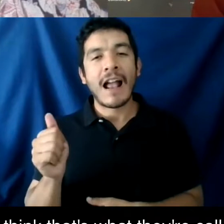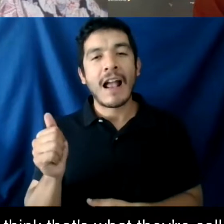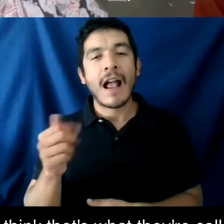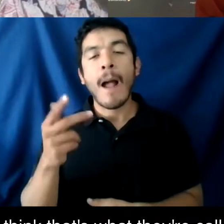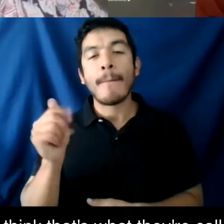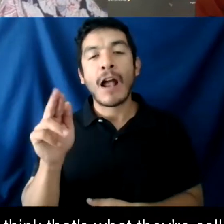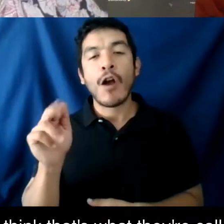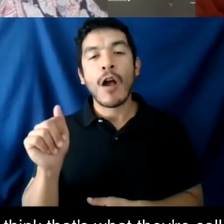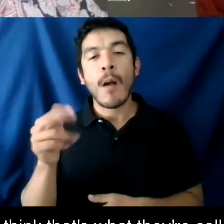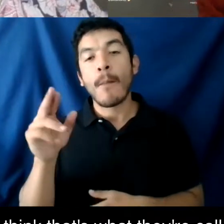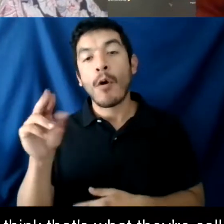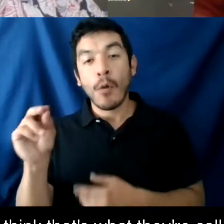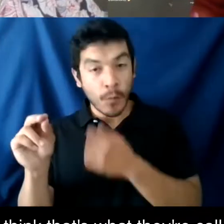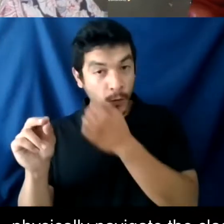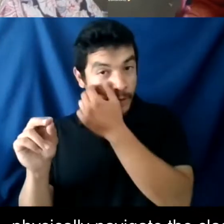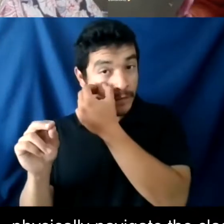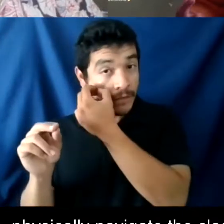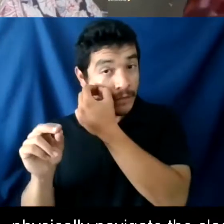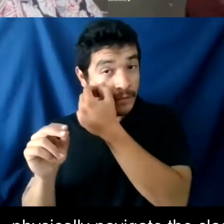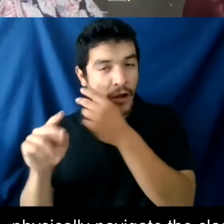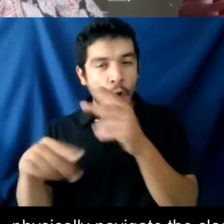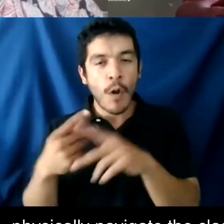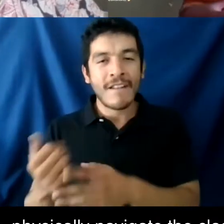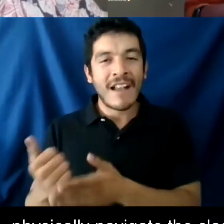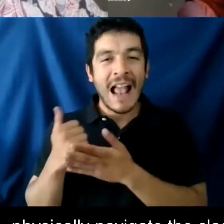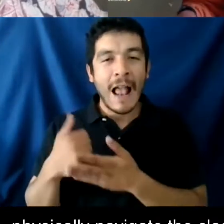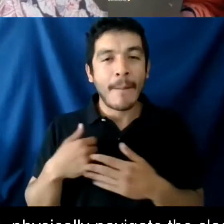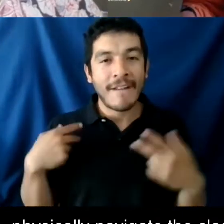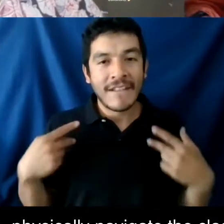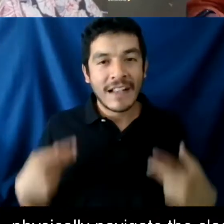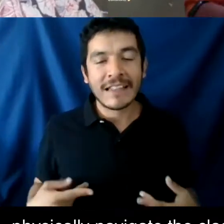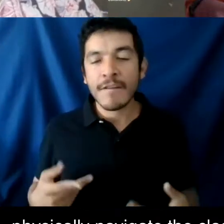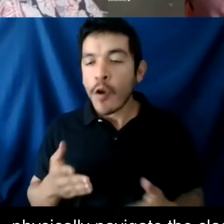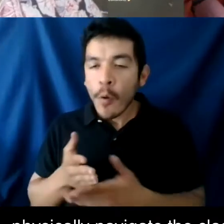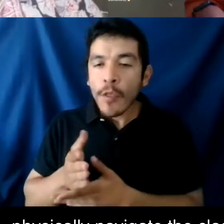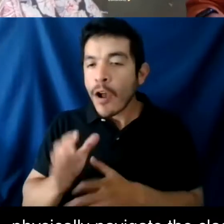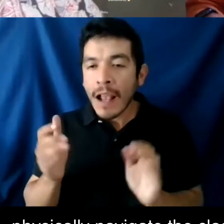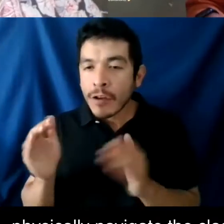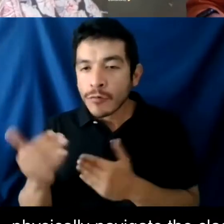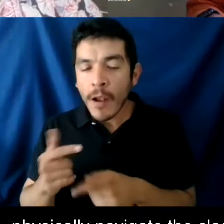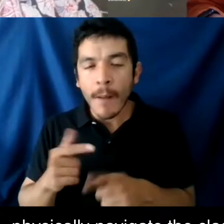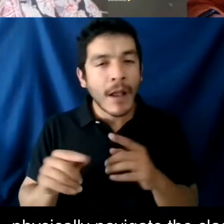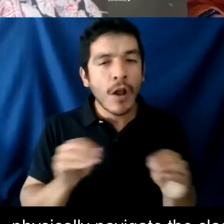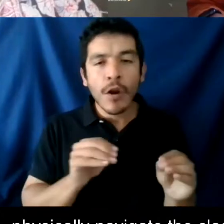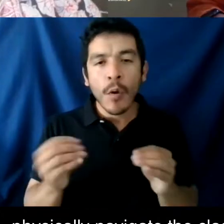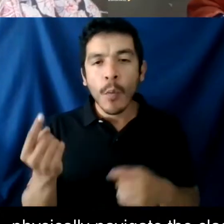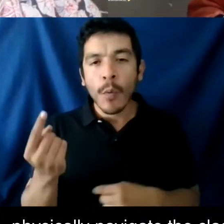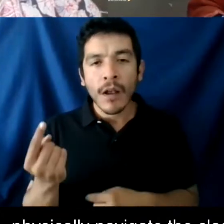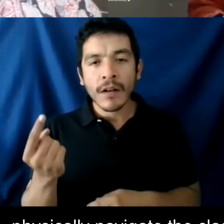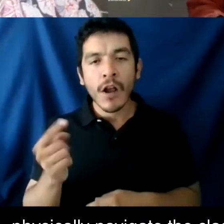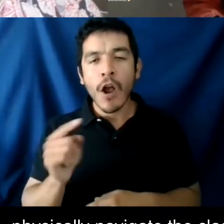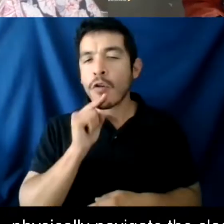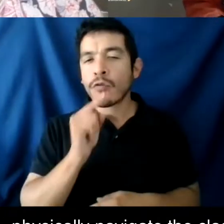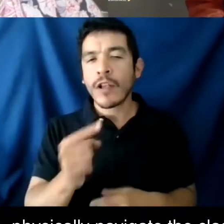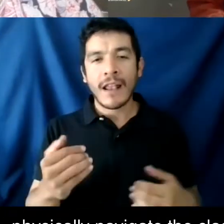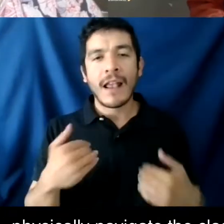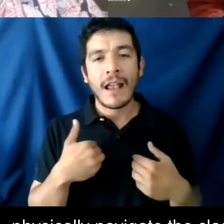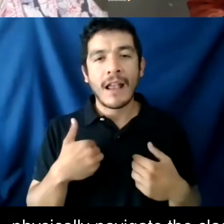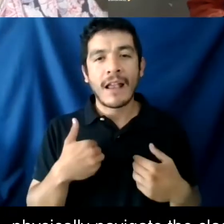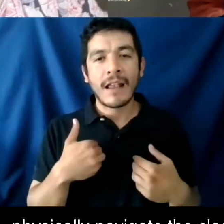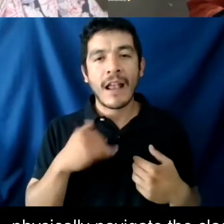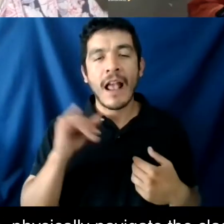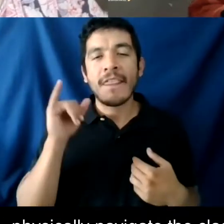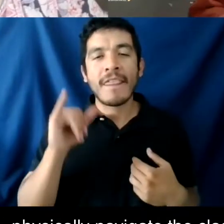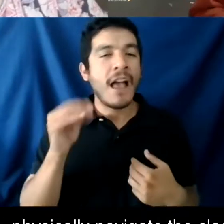para-pro to sort of help me like physically navigate the classroom, but like no one really had